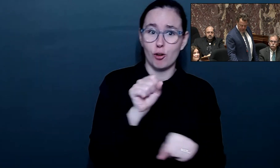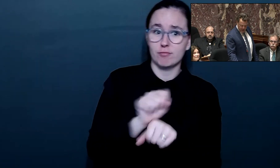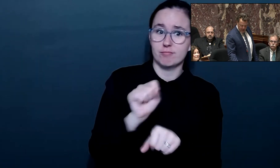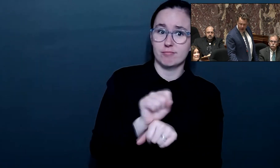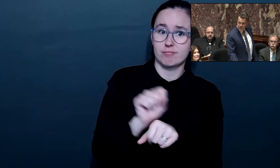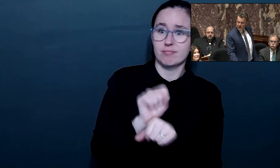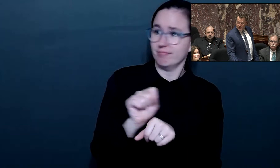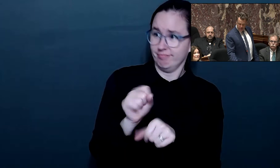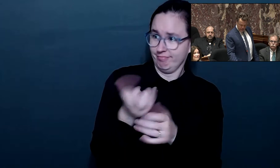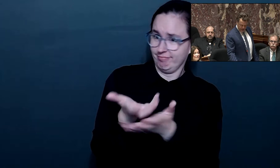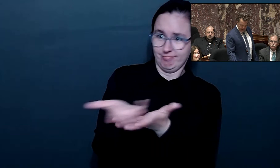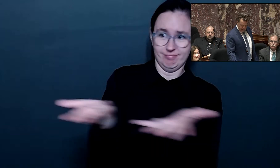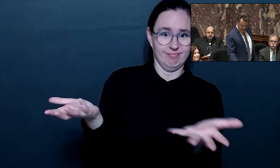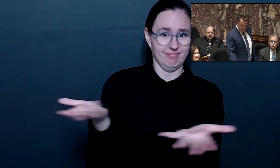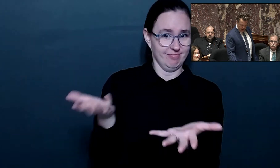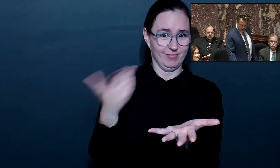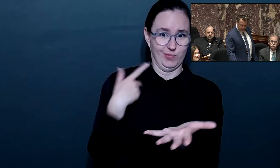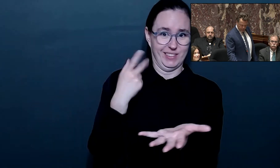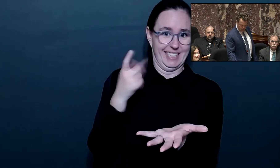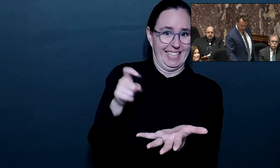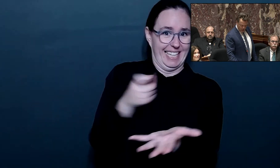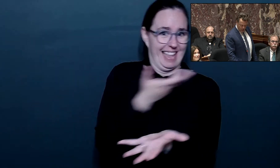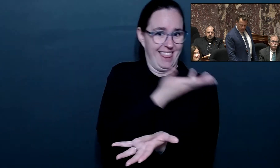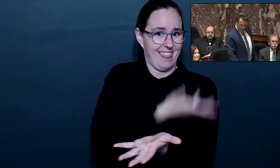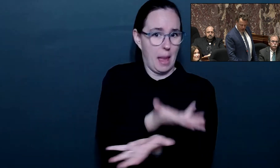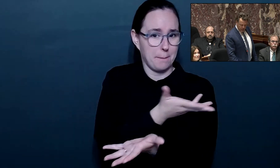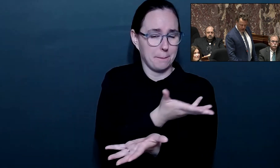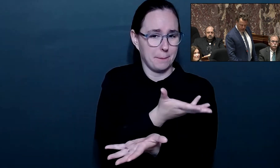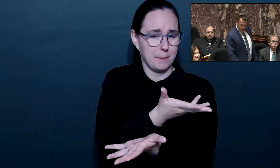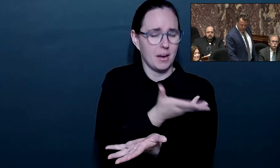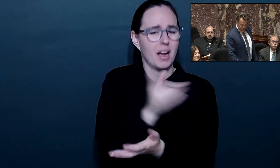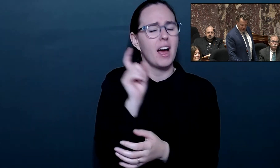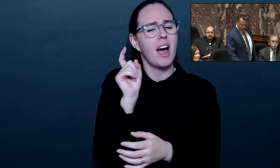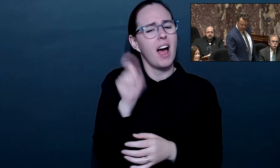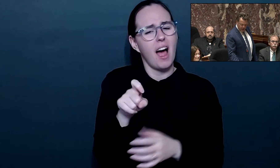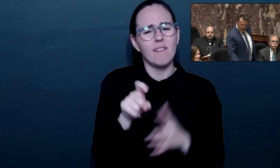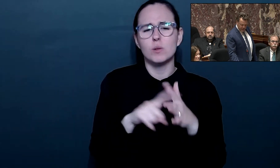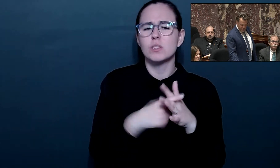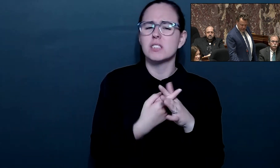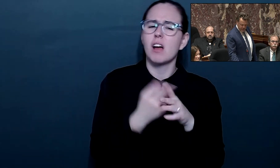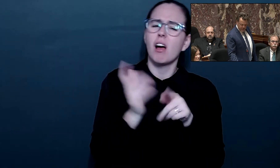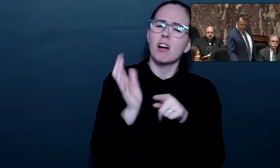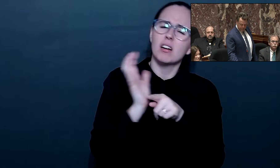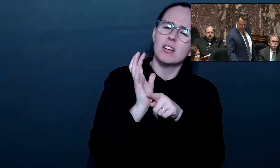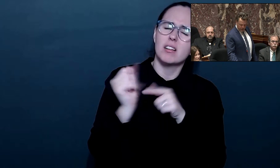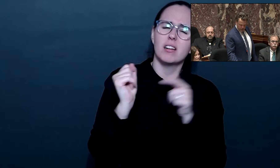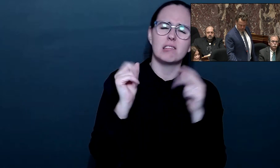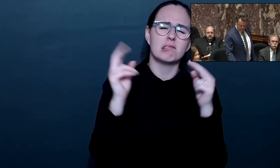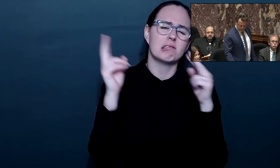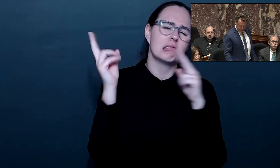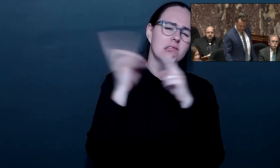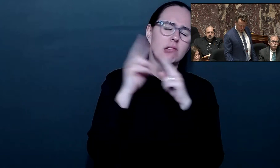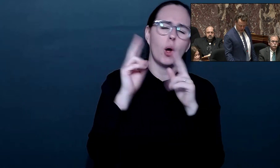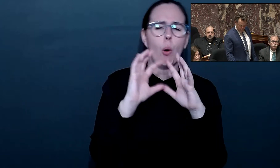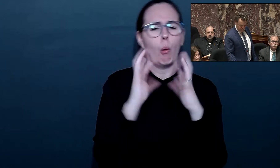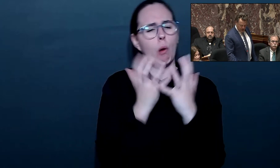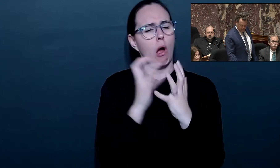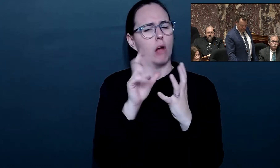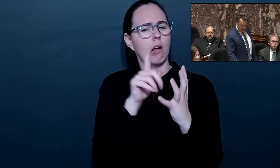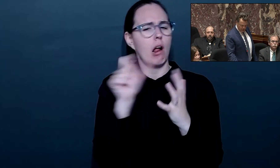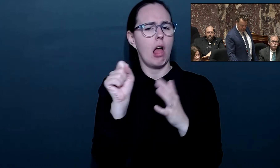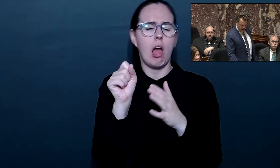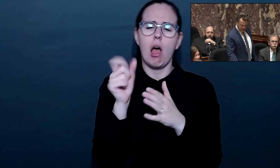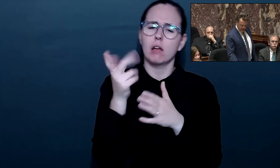affordable post-secondary education and skills training. Public post-secondary institutions are in peril. Programs are